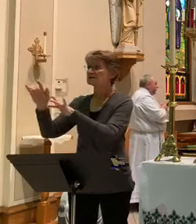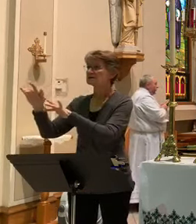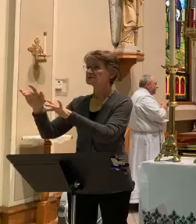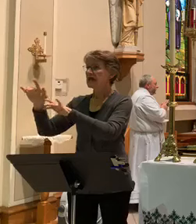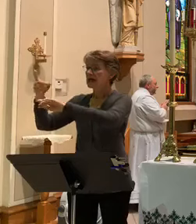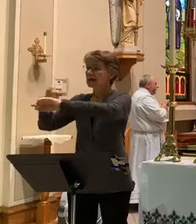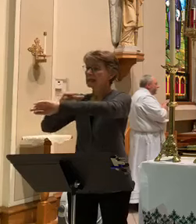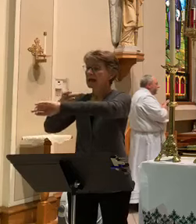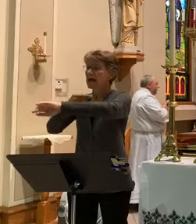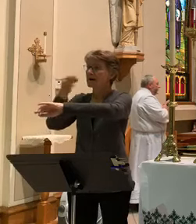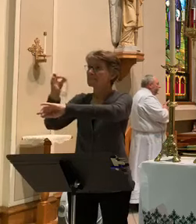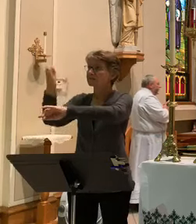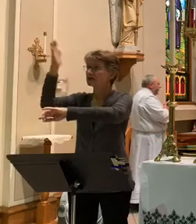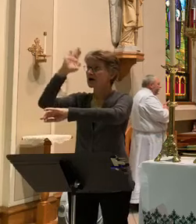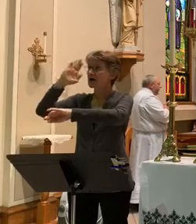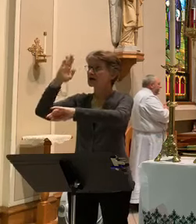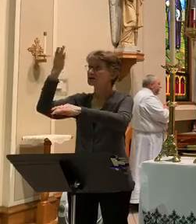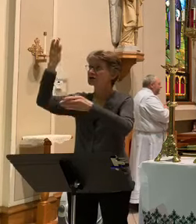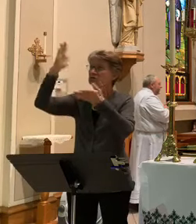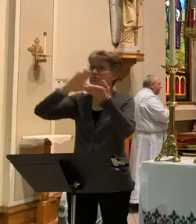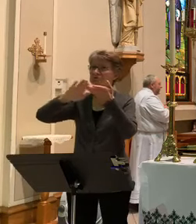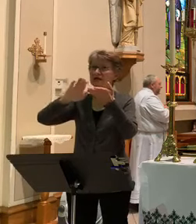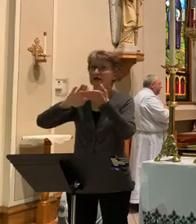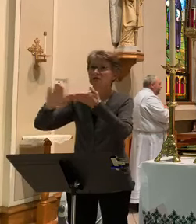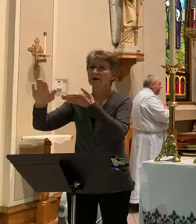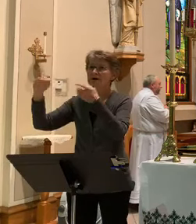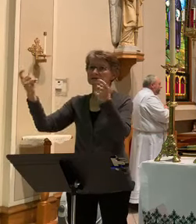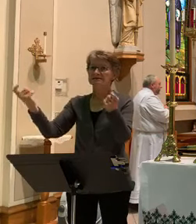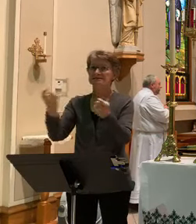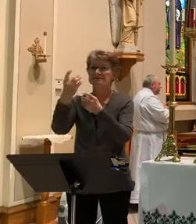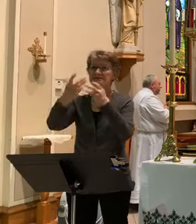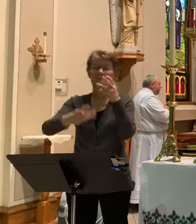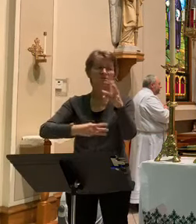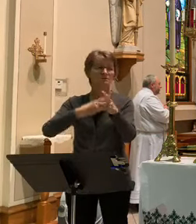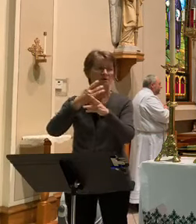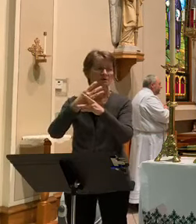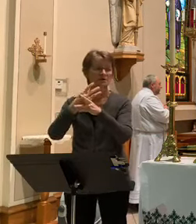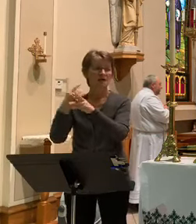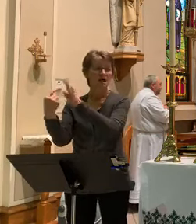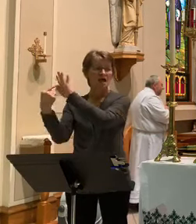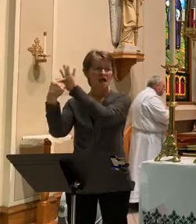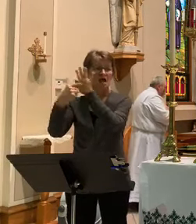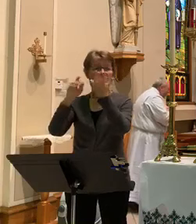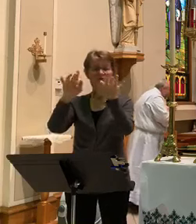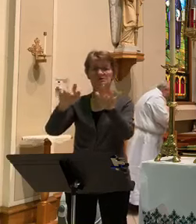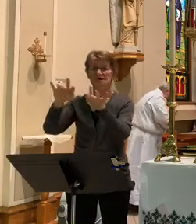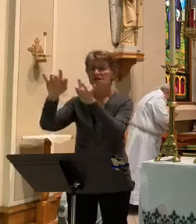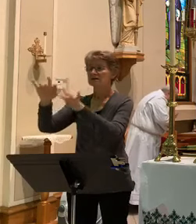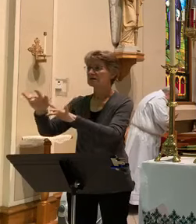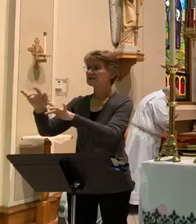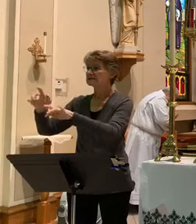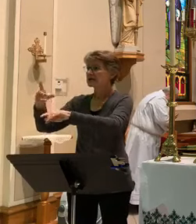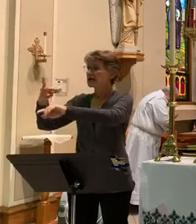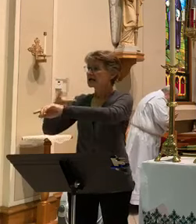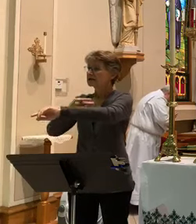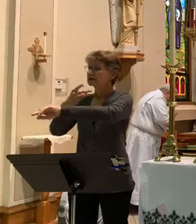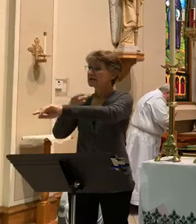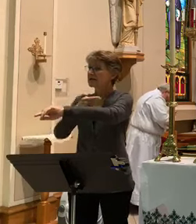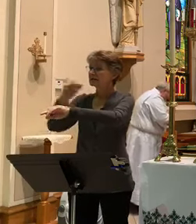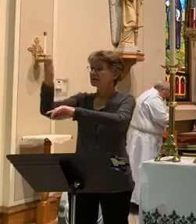mercy on us. Lamb of God, you take away the sins of the world, have mercy on